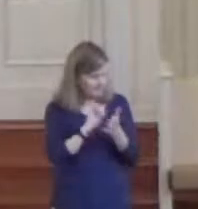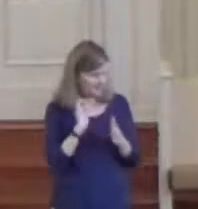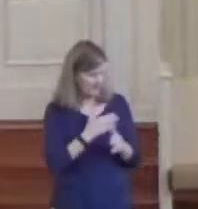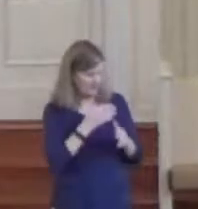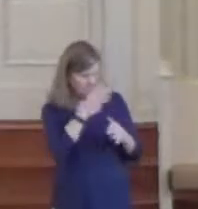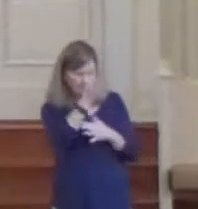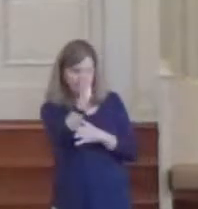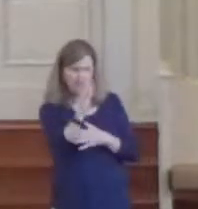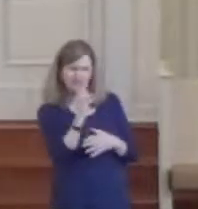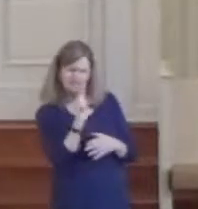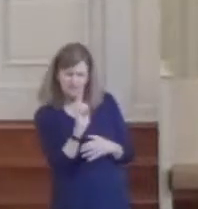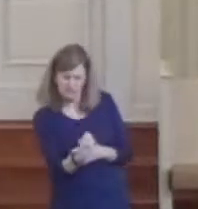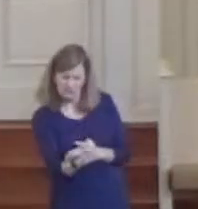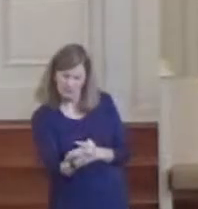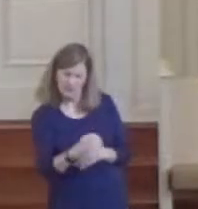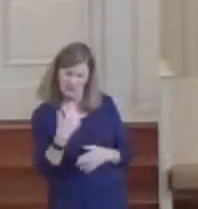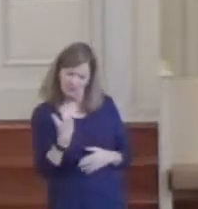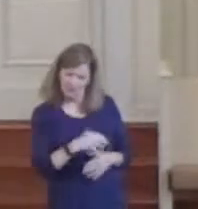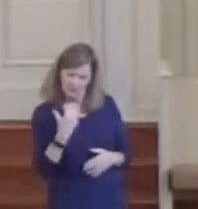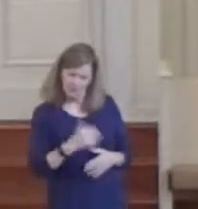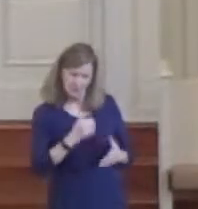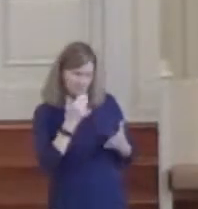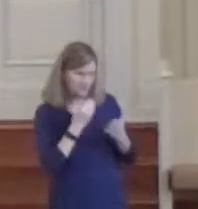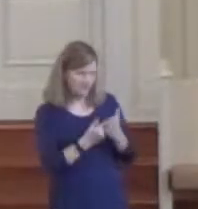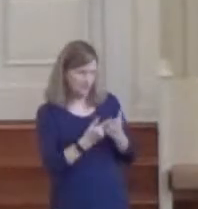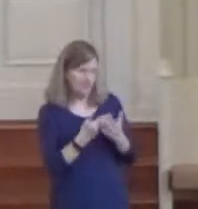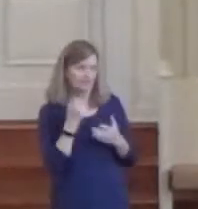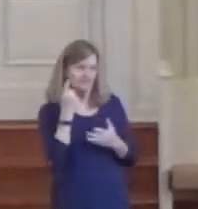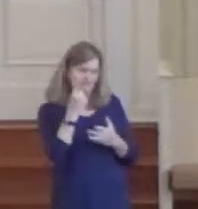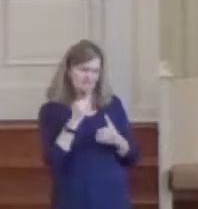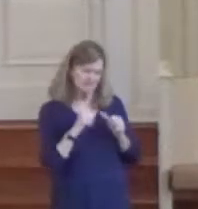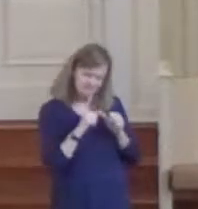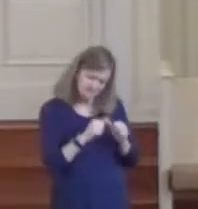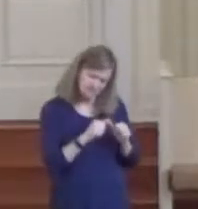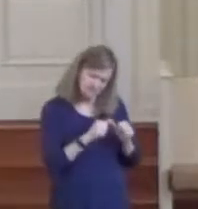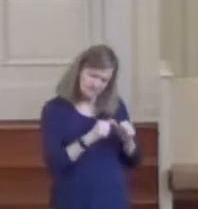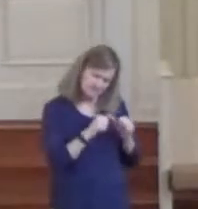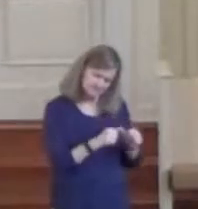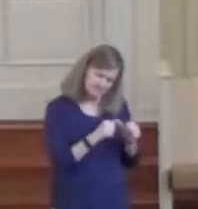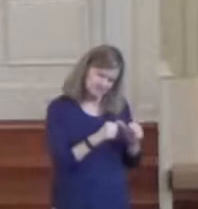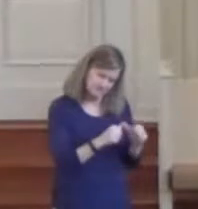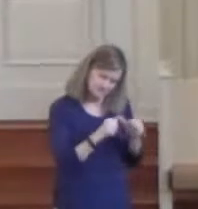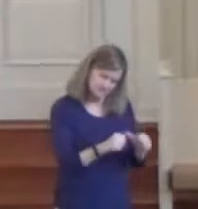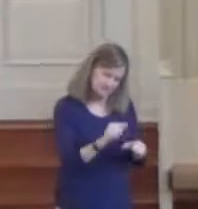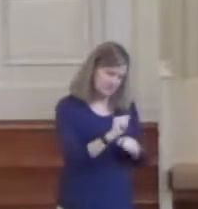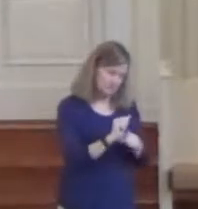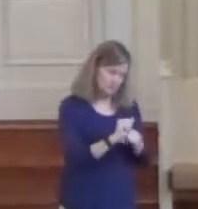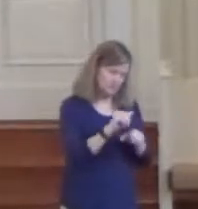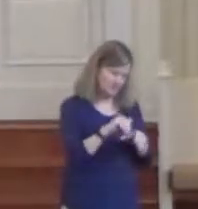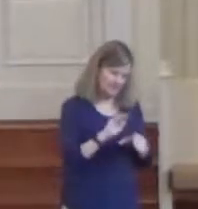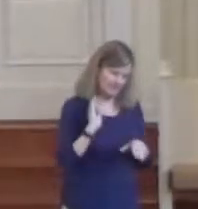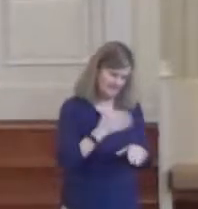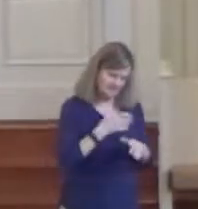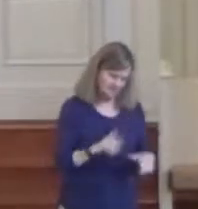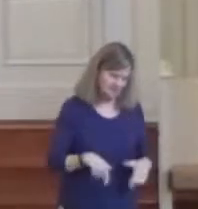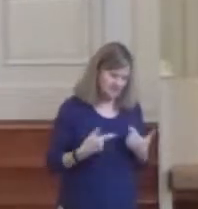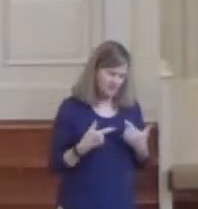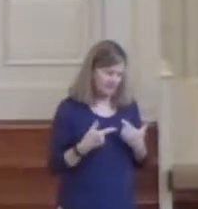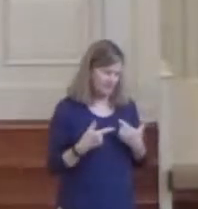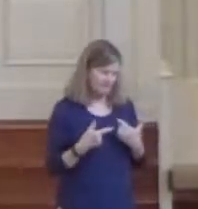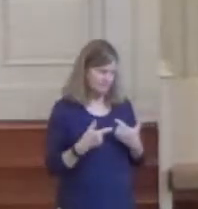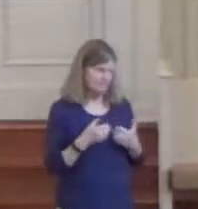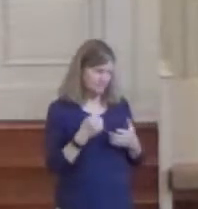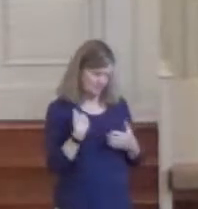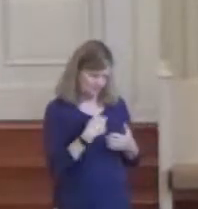God is so good that God is constantly working in our lives to bring the things that threaten chaos into